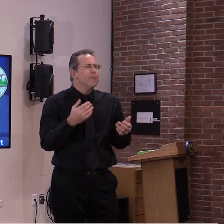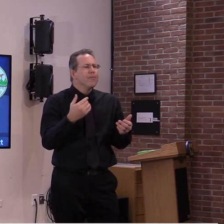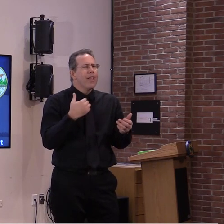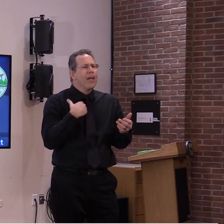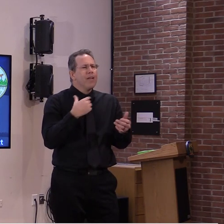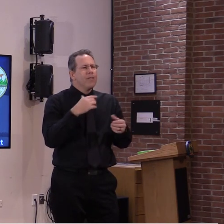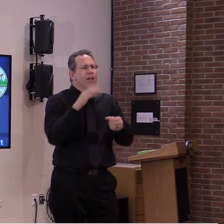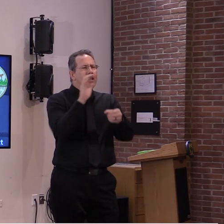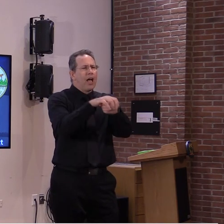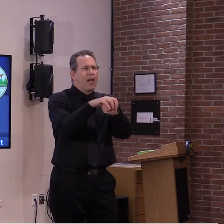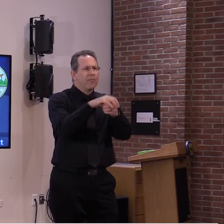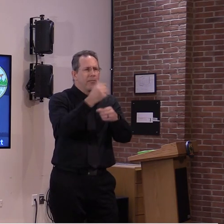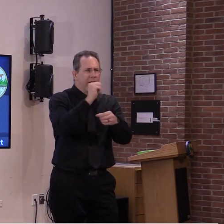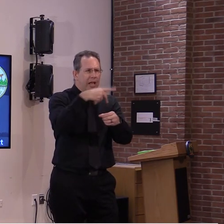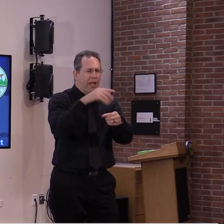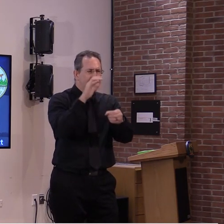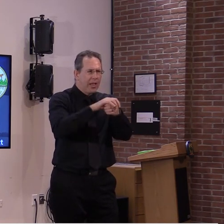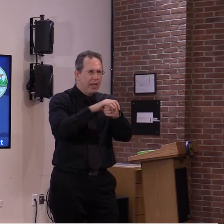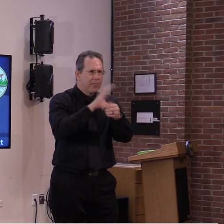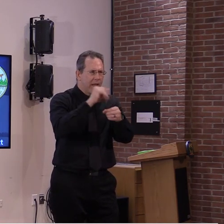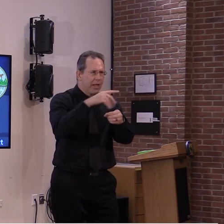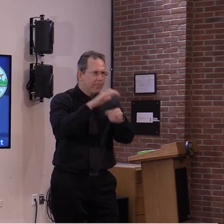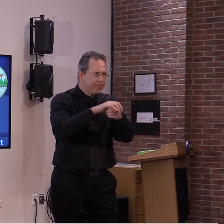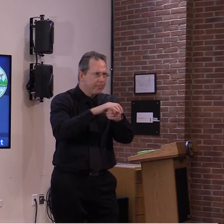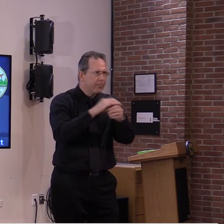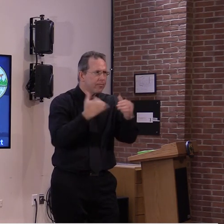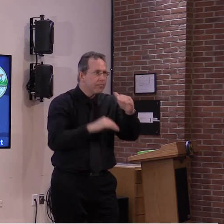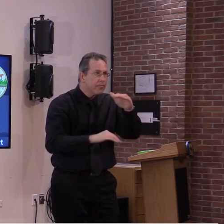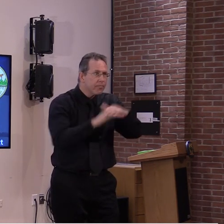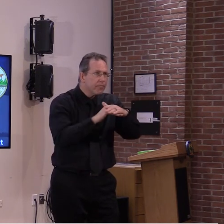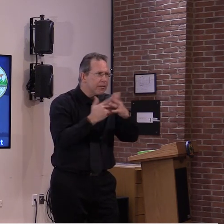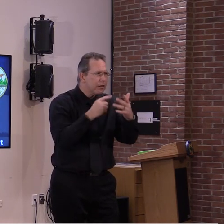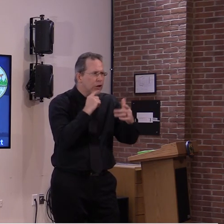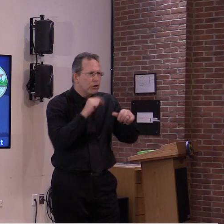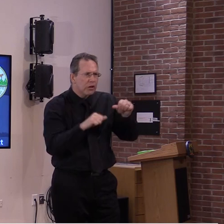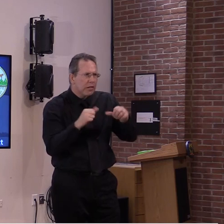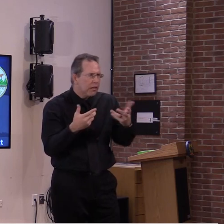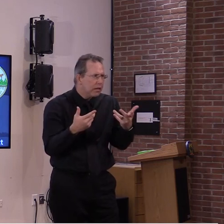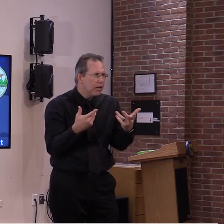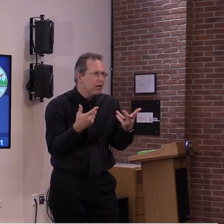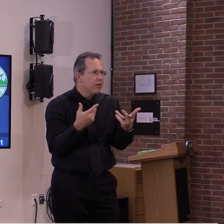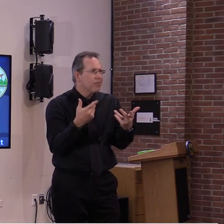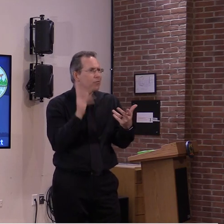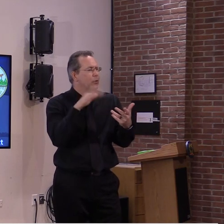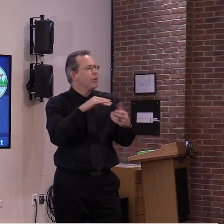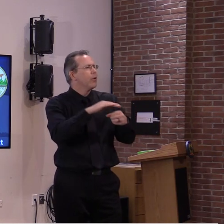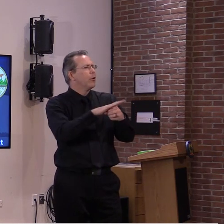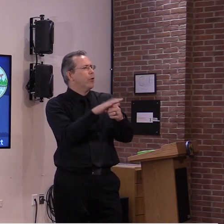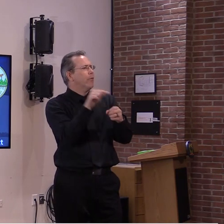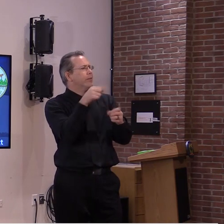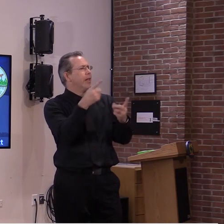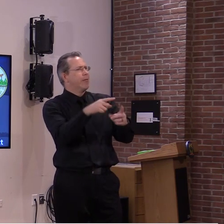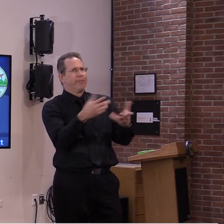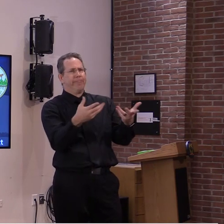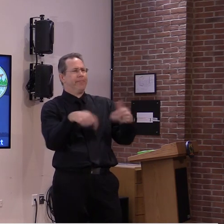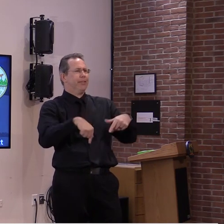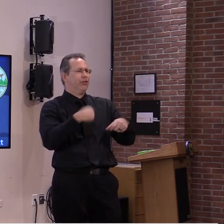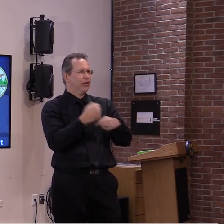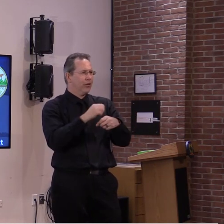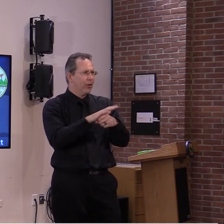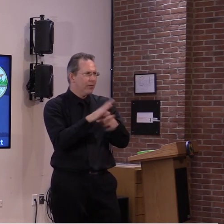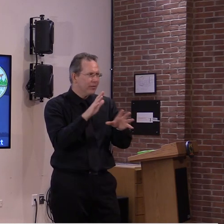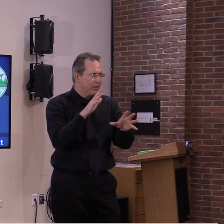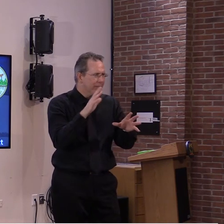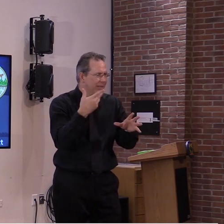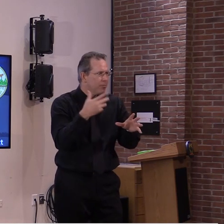due to the uncertainties as a result of COVID pandemic, ABM levels were frozen for districts. So a lot going